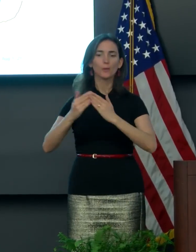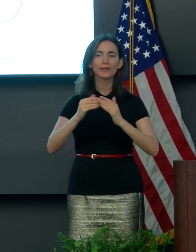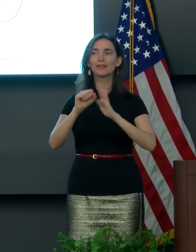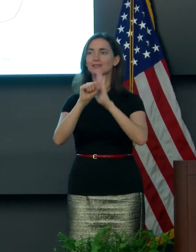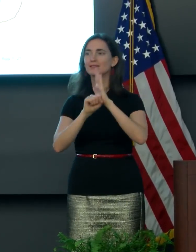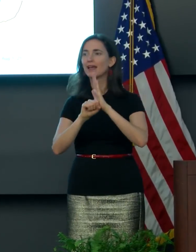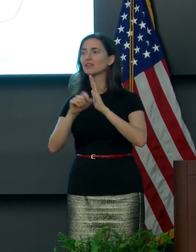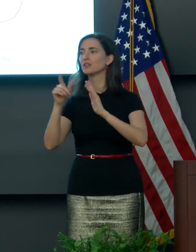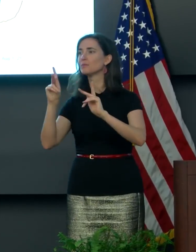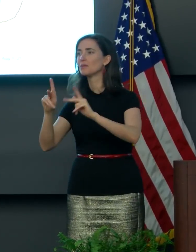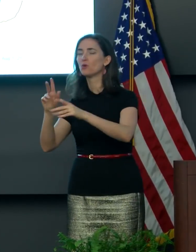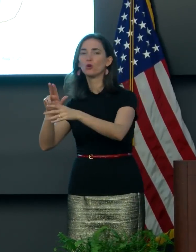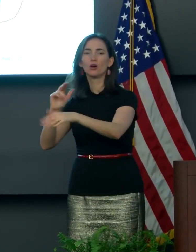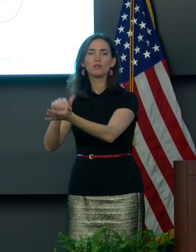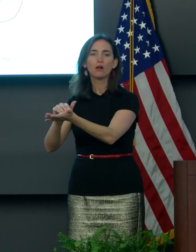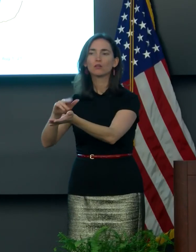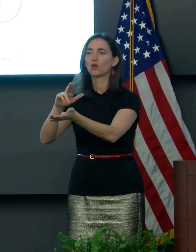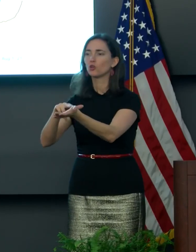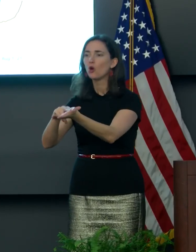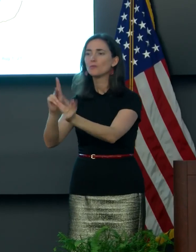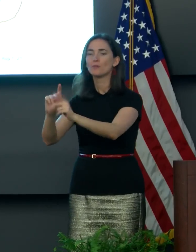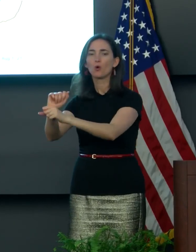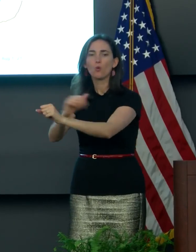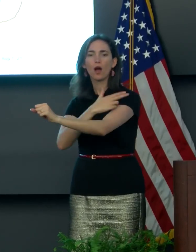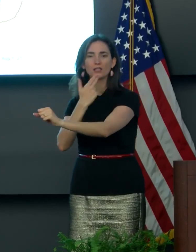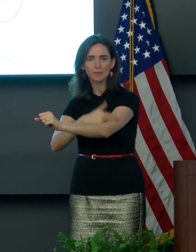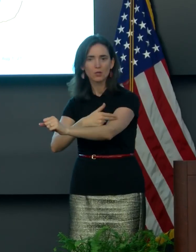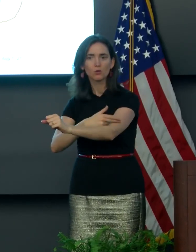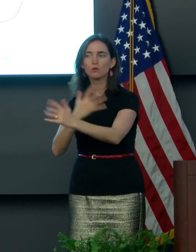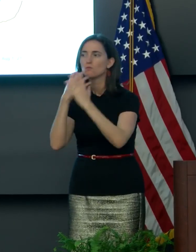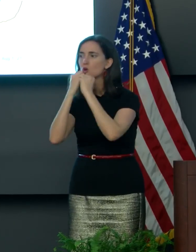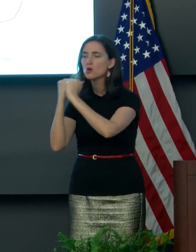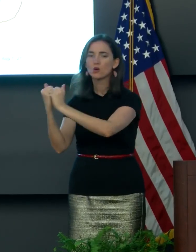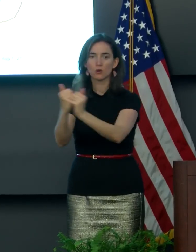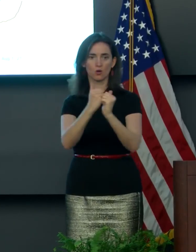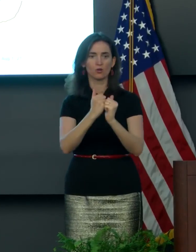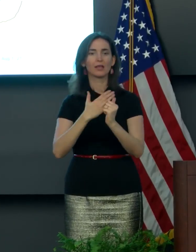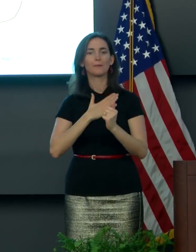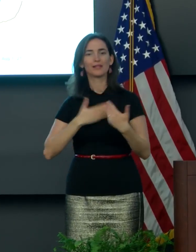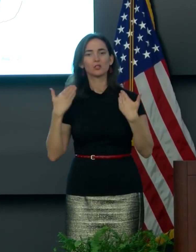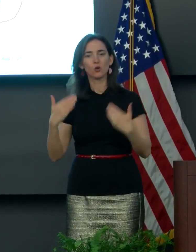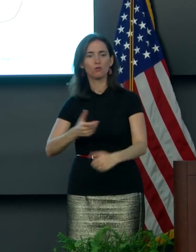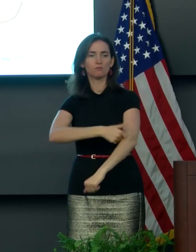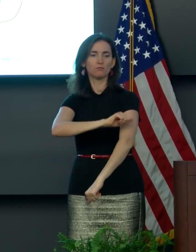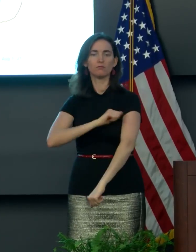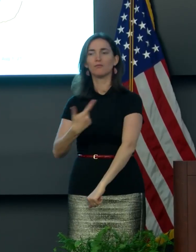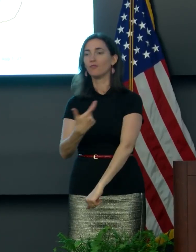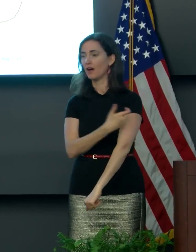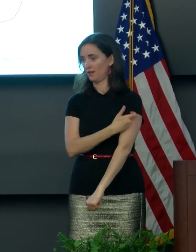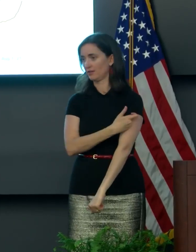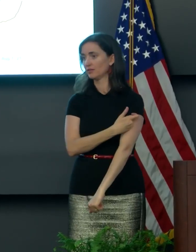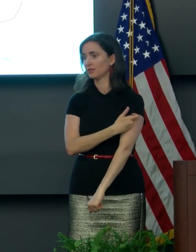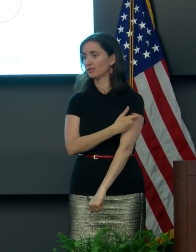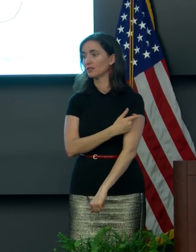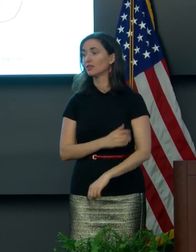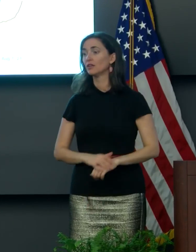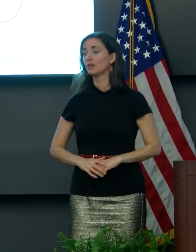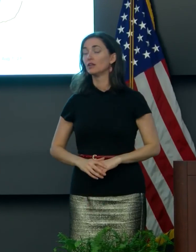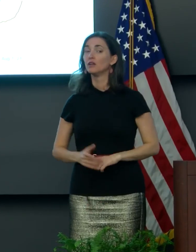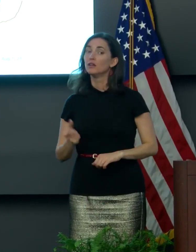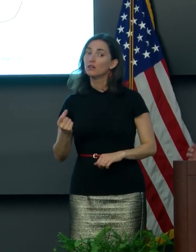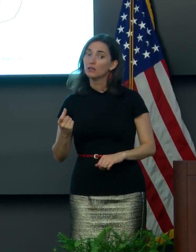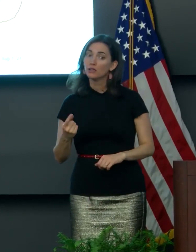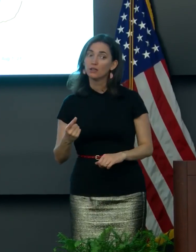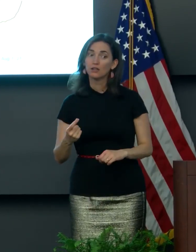healthcare workers. Please go out and be vaccinated. And because we know that we can't vaccinate